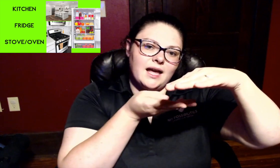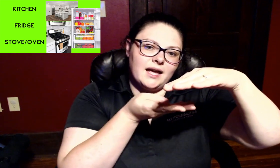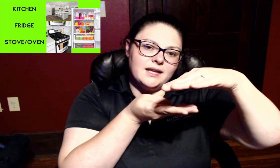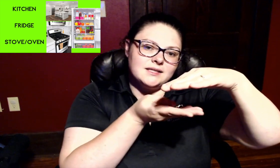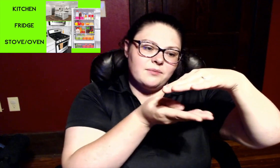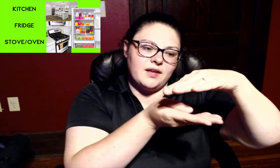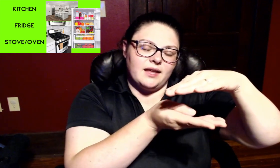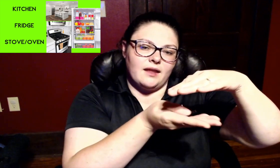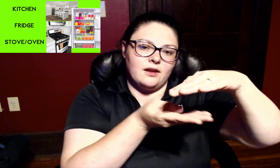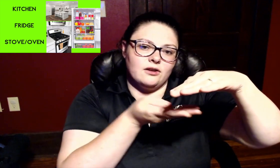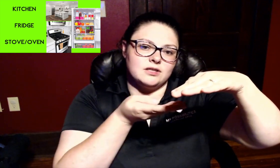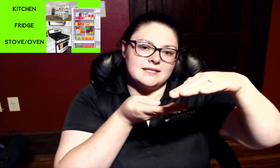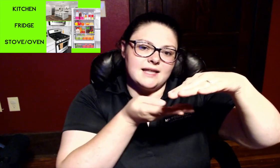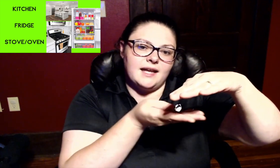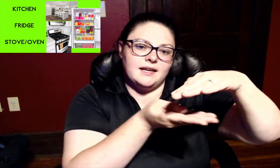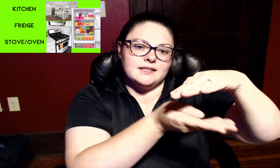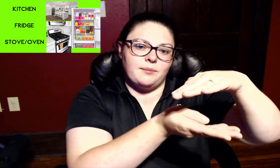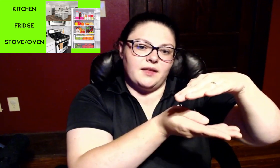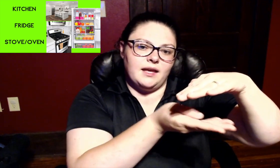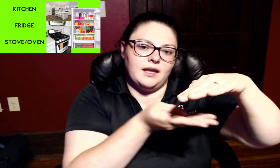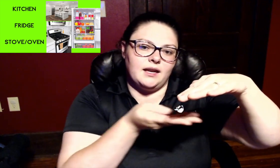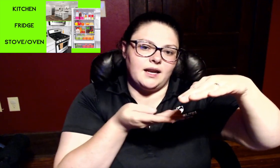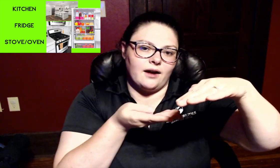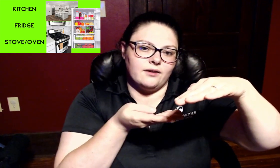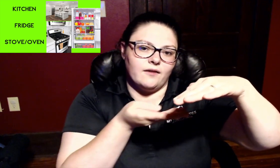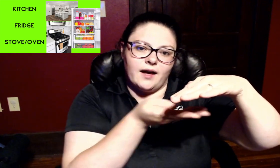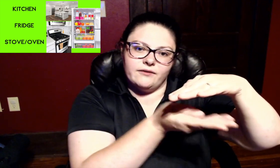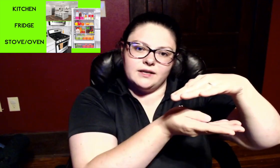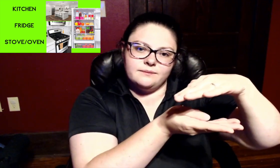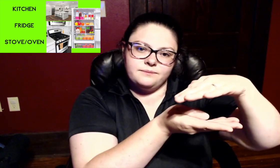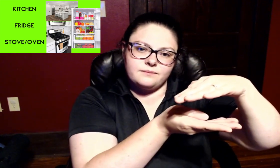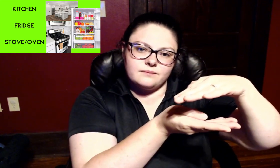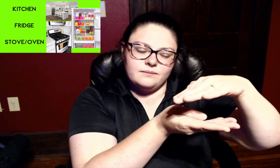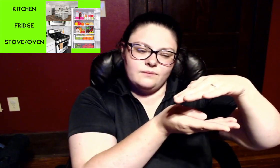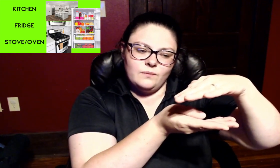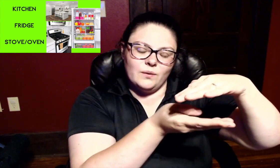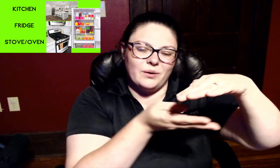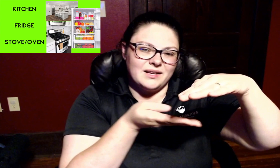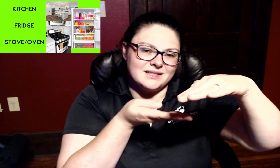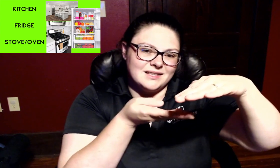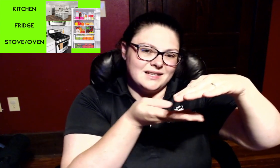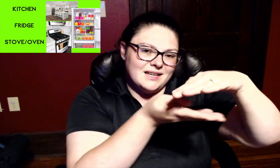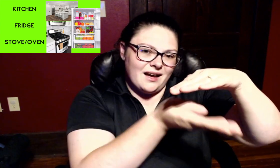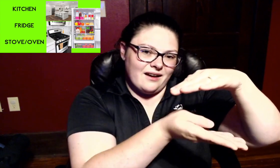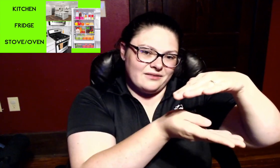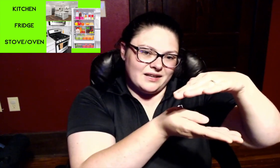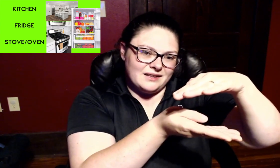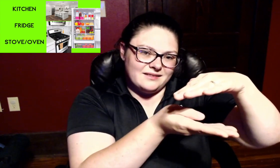slide something in, like you're sliding something in and out of the oven. Right? Oven.